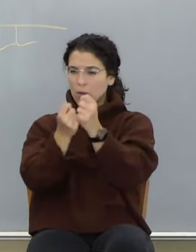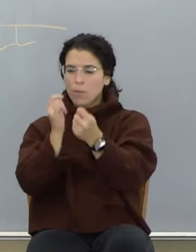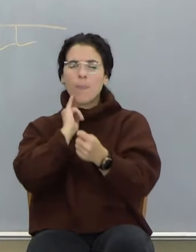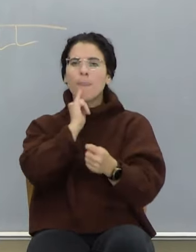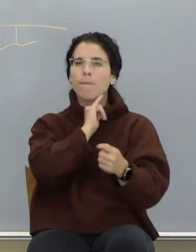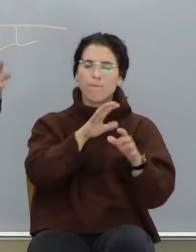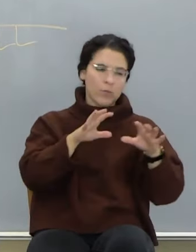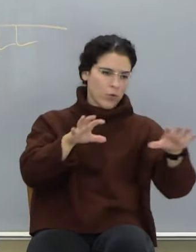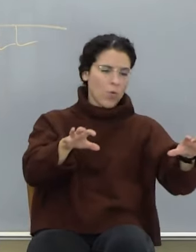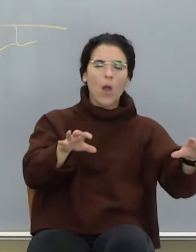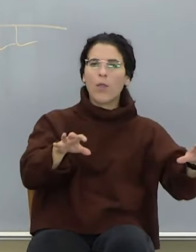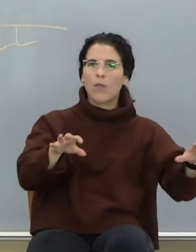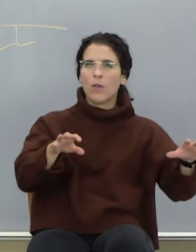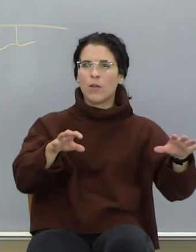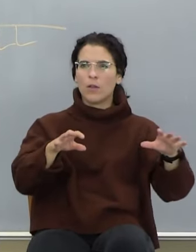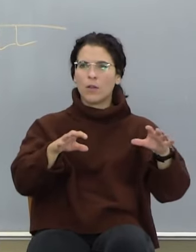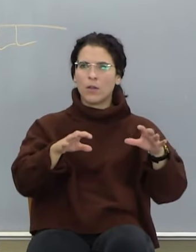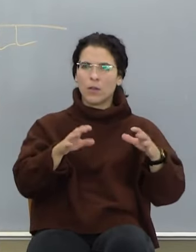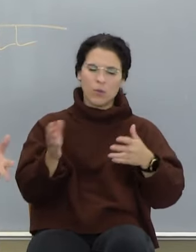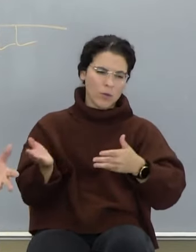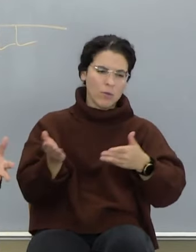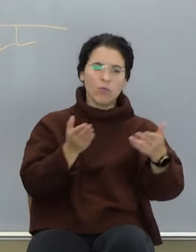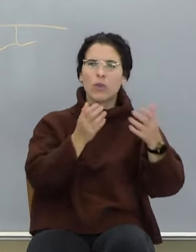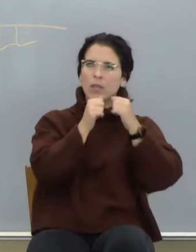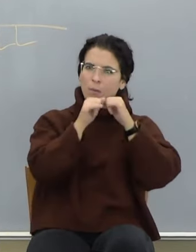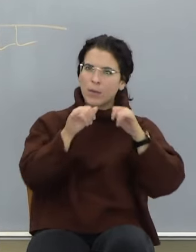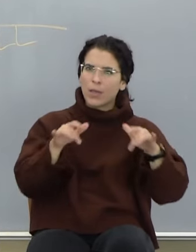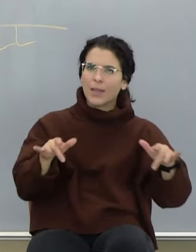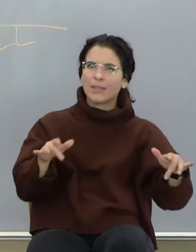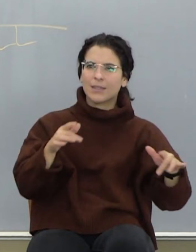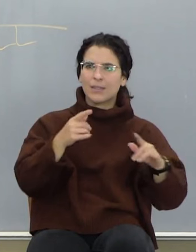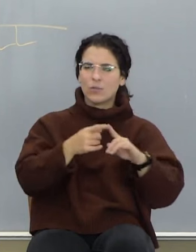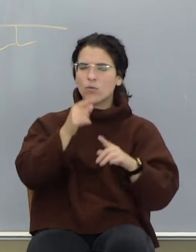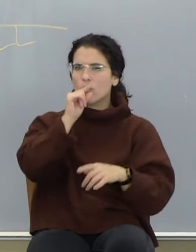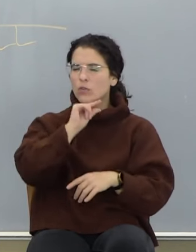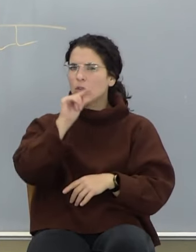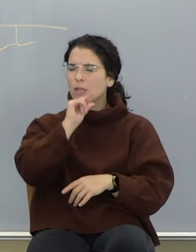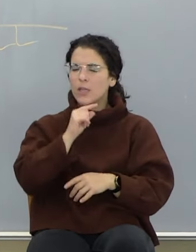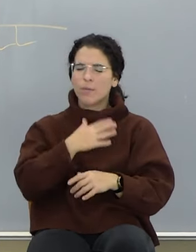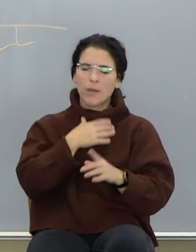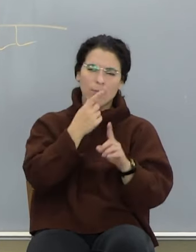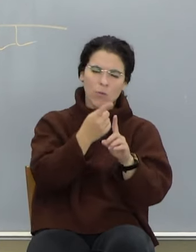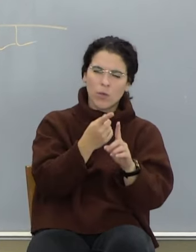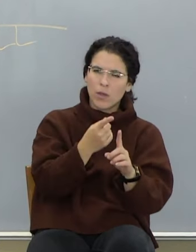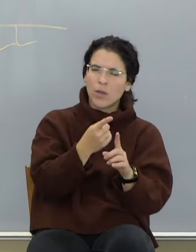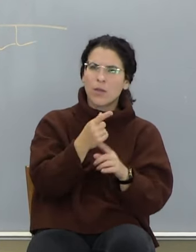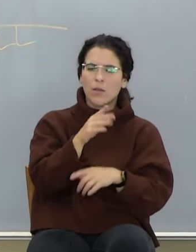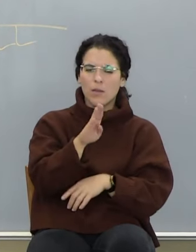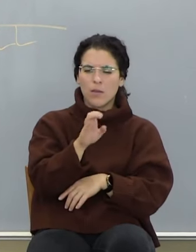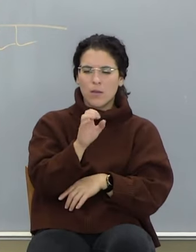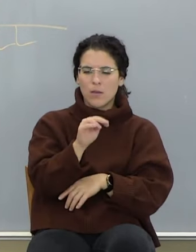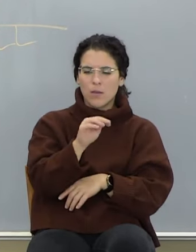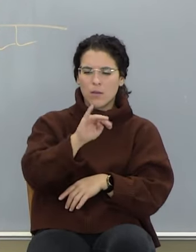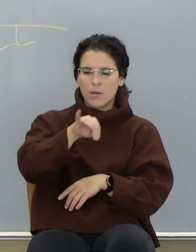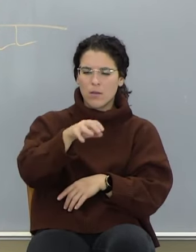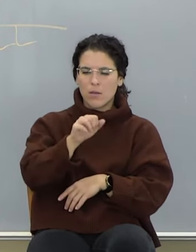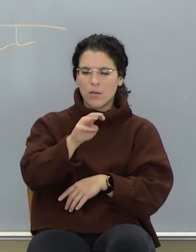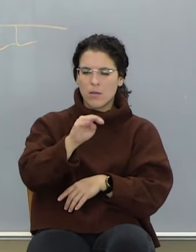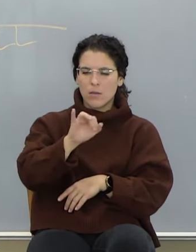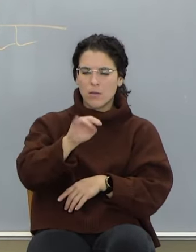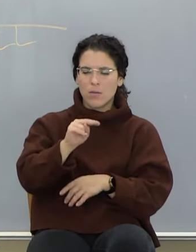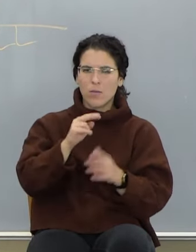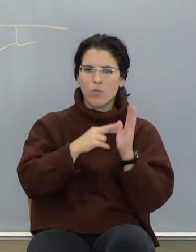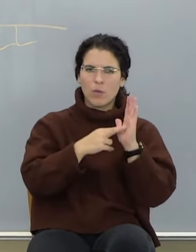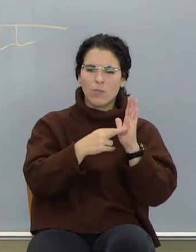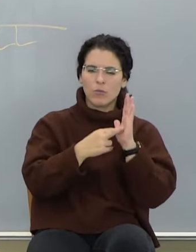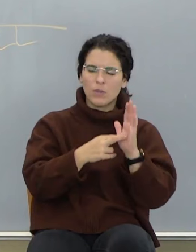they're going to go out there, and they're going to bring the blessing to the Gentiles. What I'm getting at is Benjamin, he represents